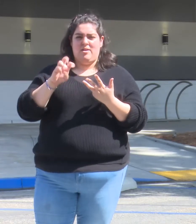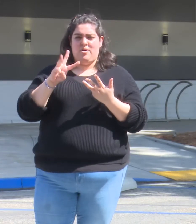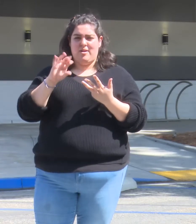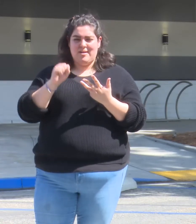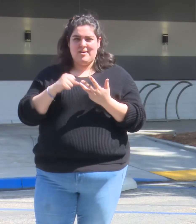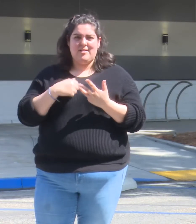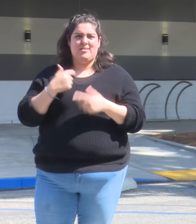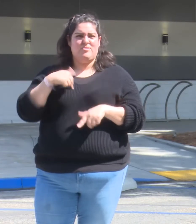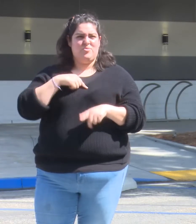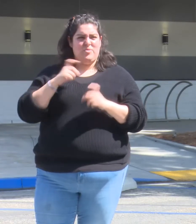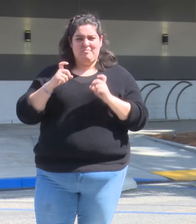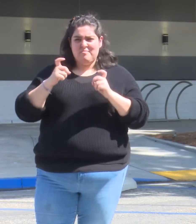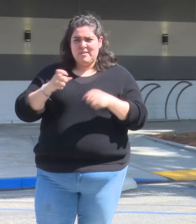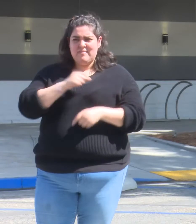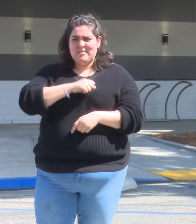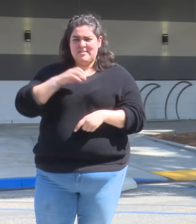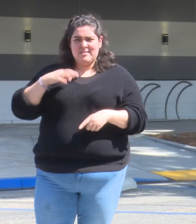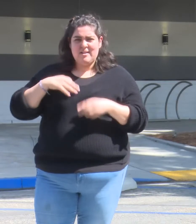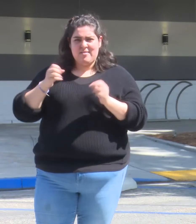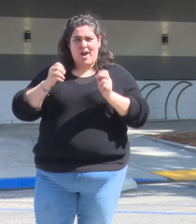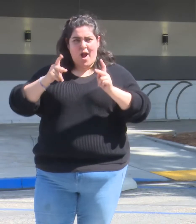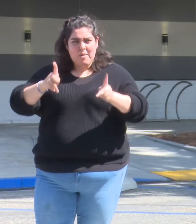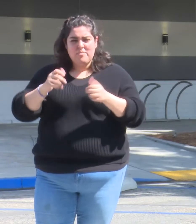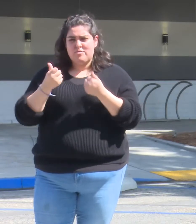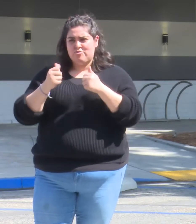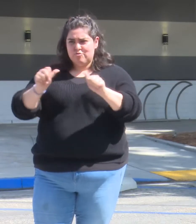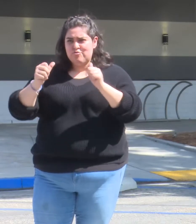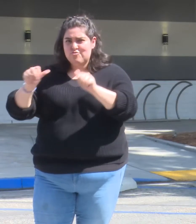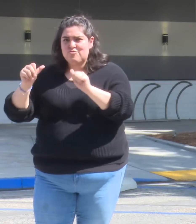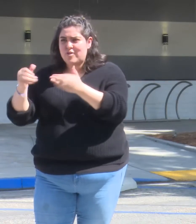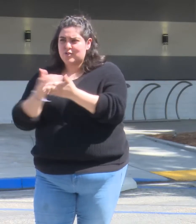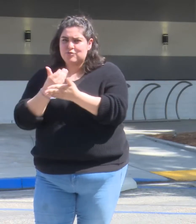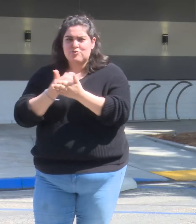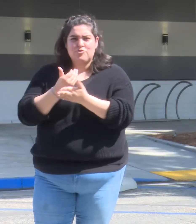new things to improve their programs.